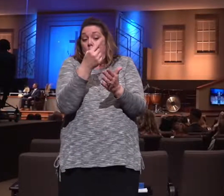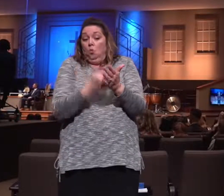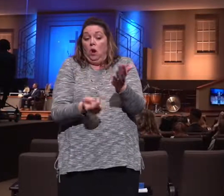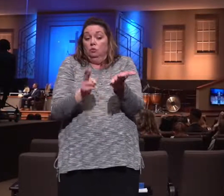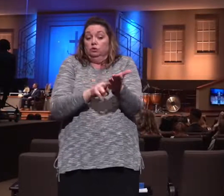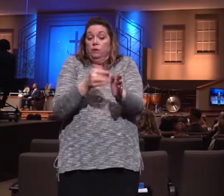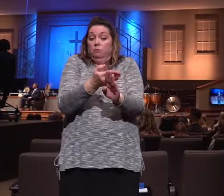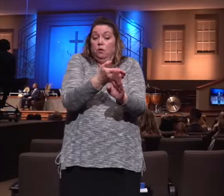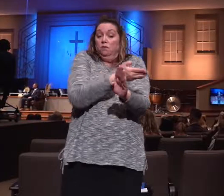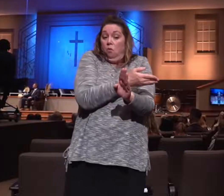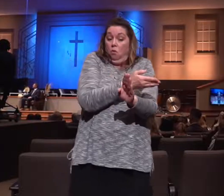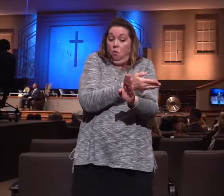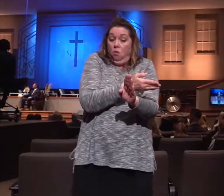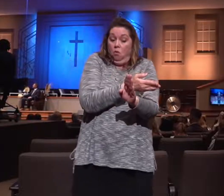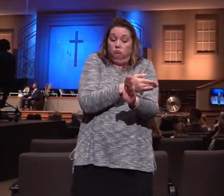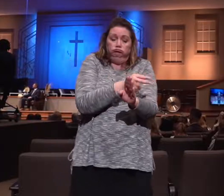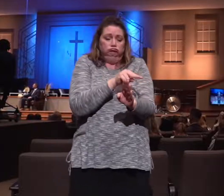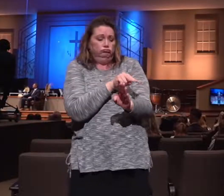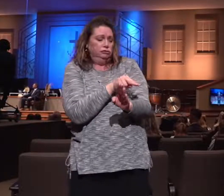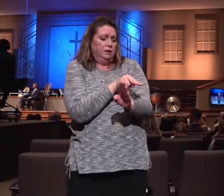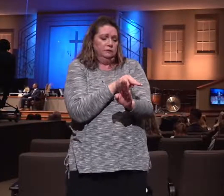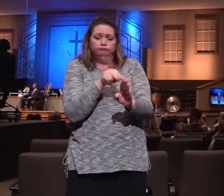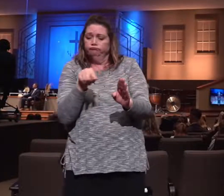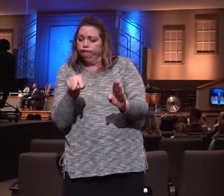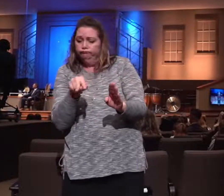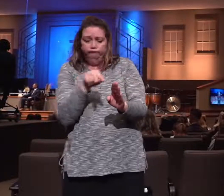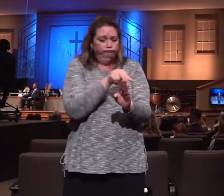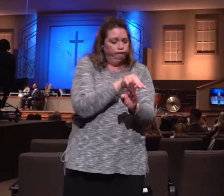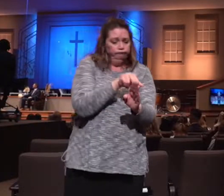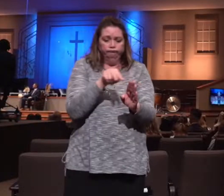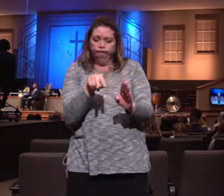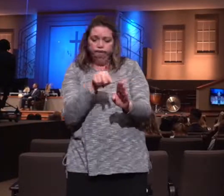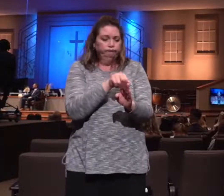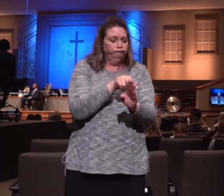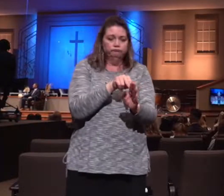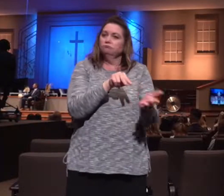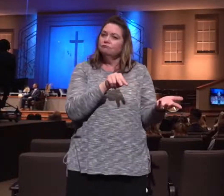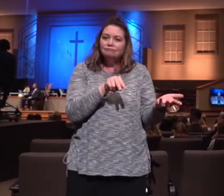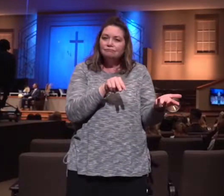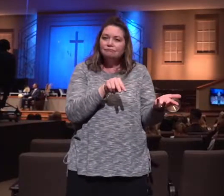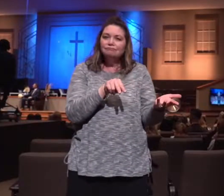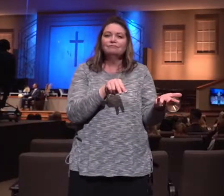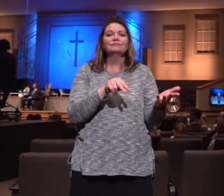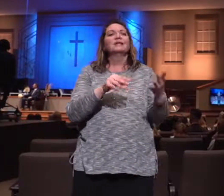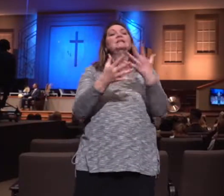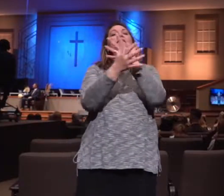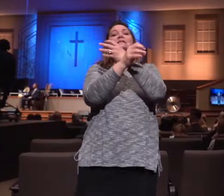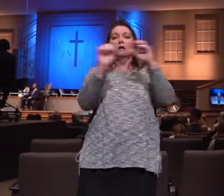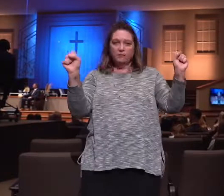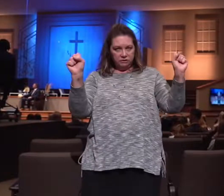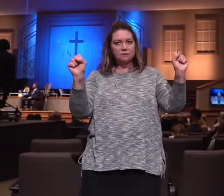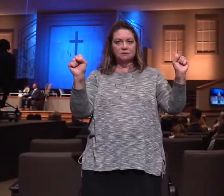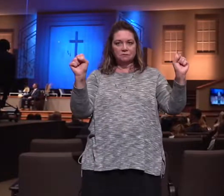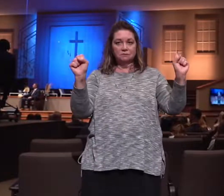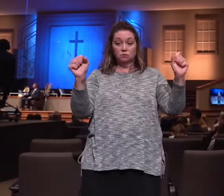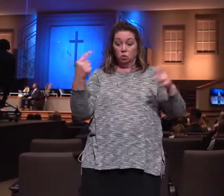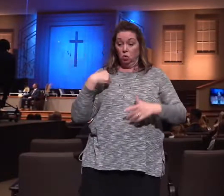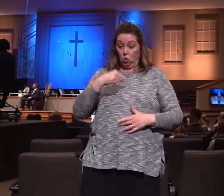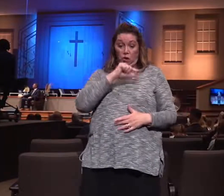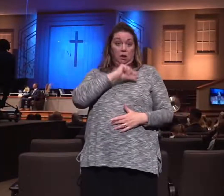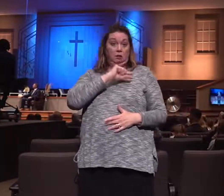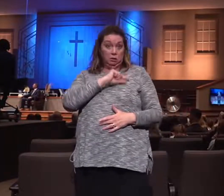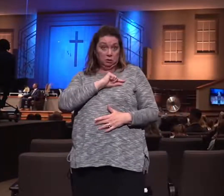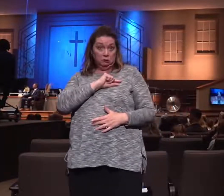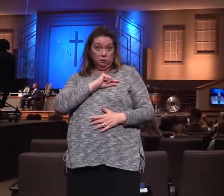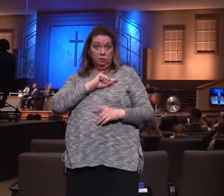Romans prior to that point. And Romans is all about our salvation, how we were guilty, but through faith we're